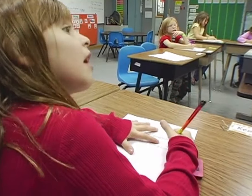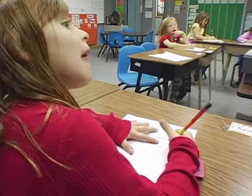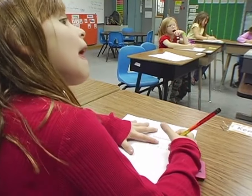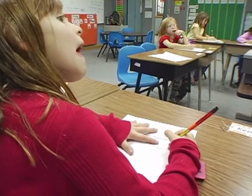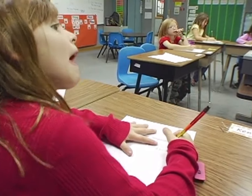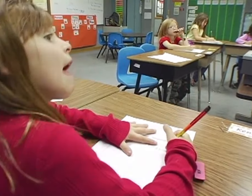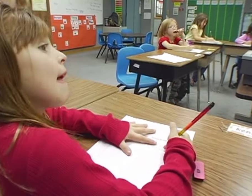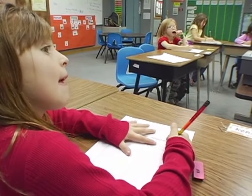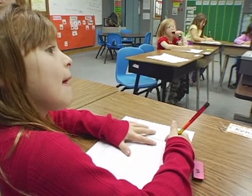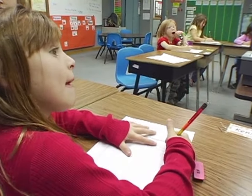Welcome to school.